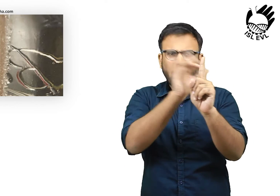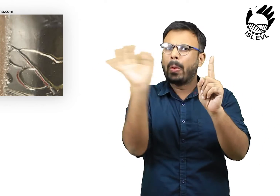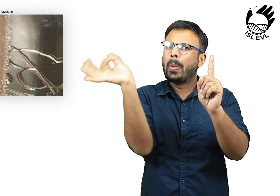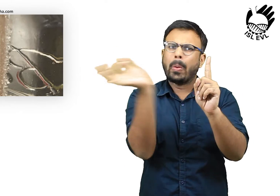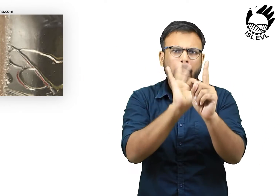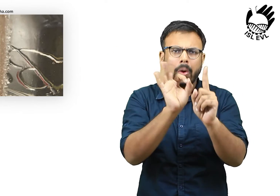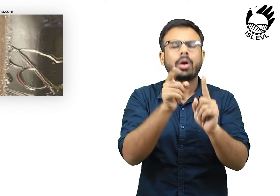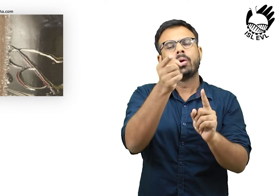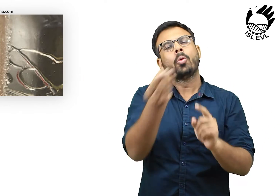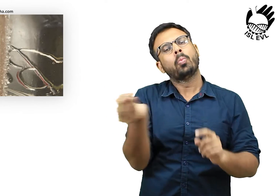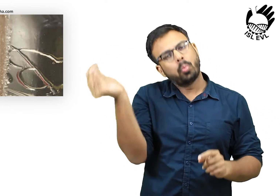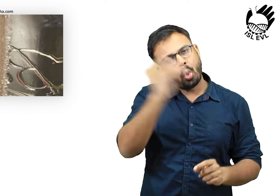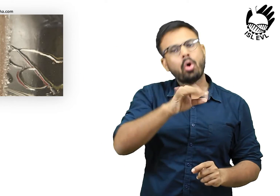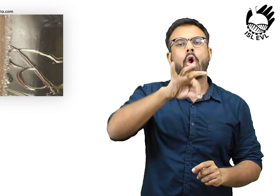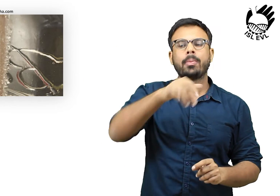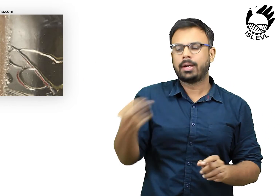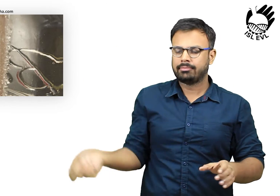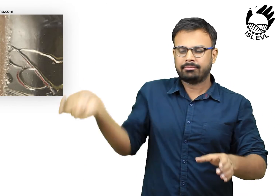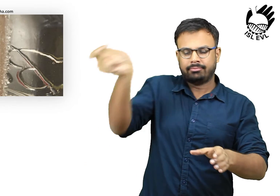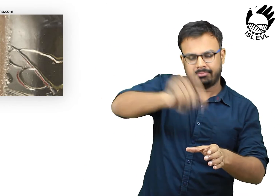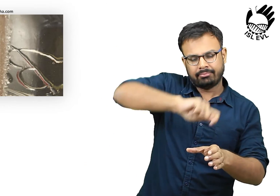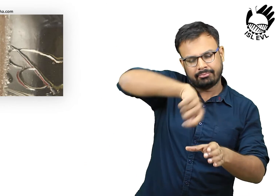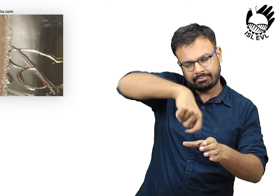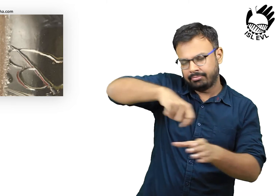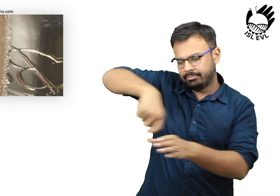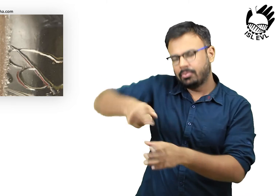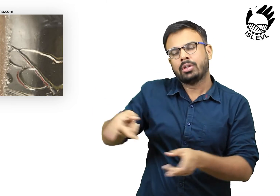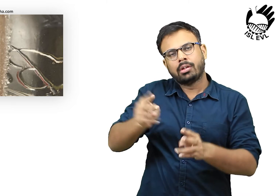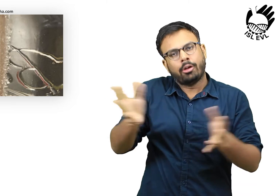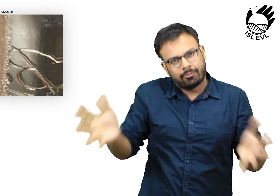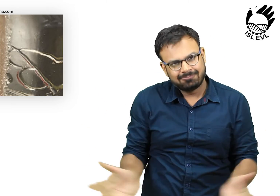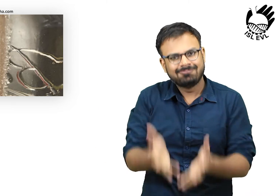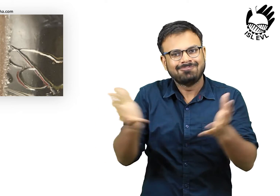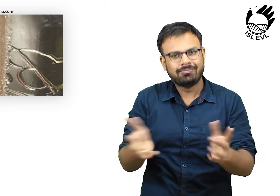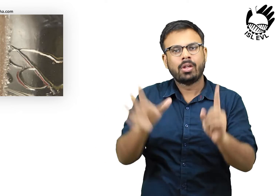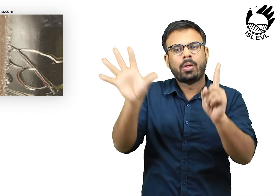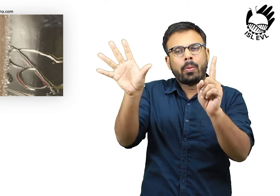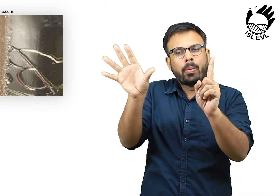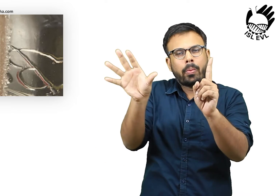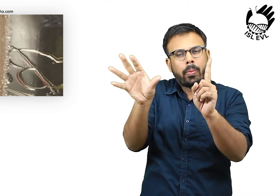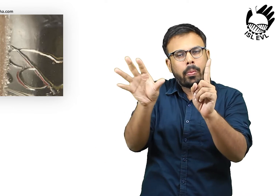but the slower growing crystals will grow on the stick.